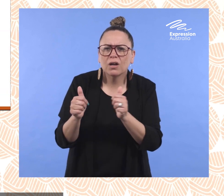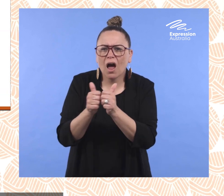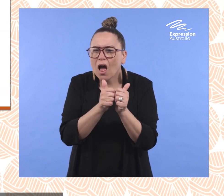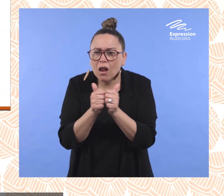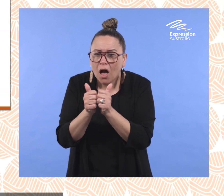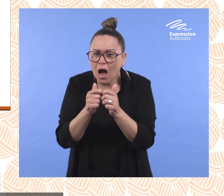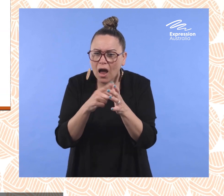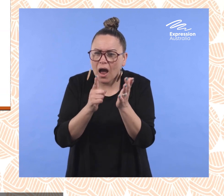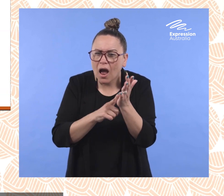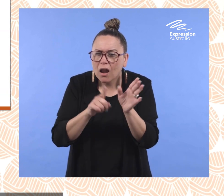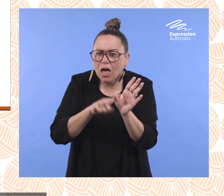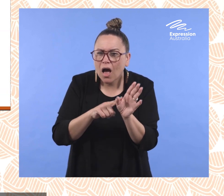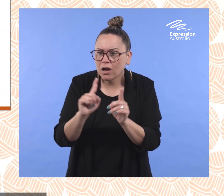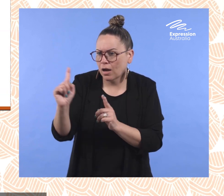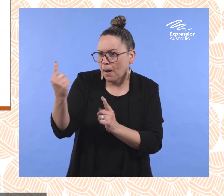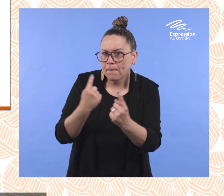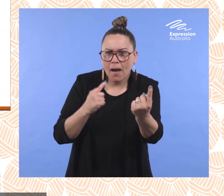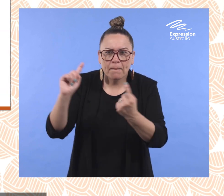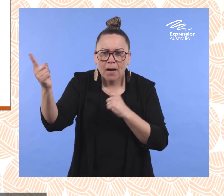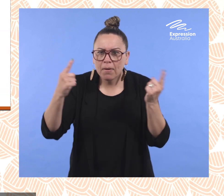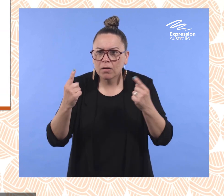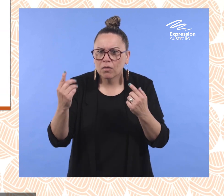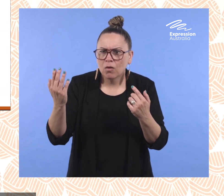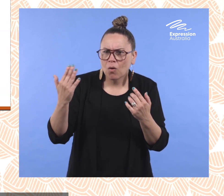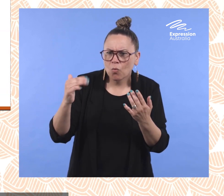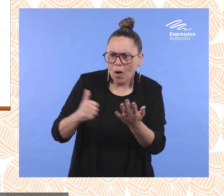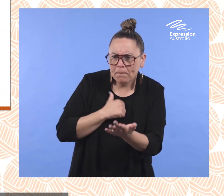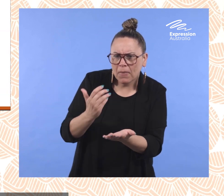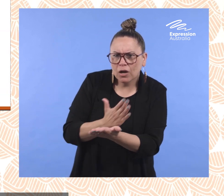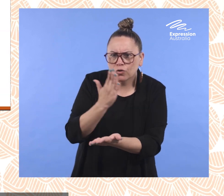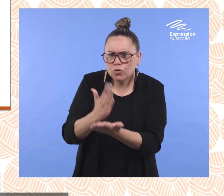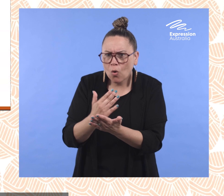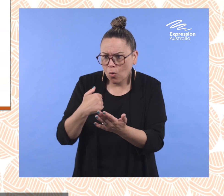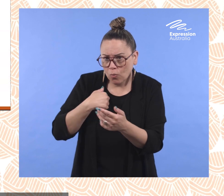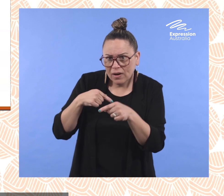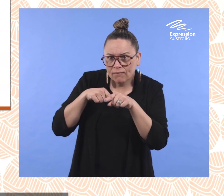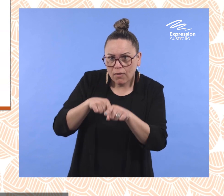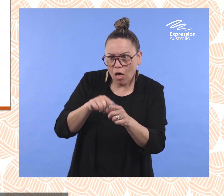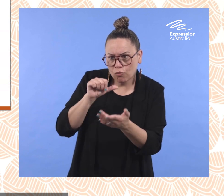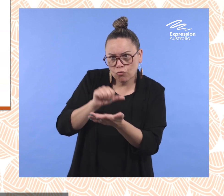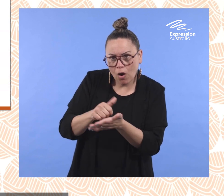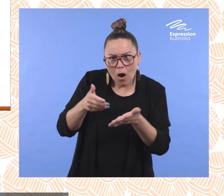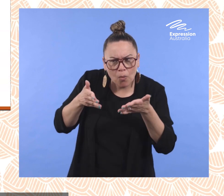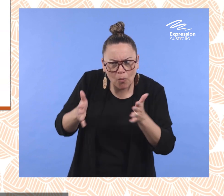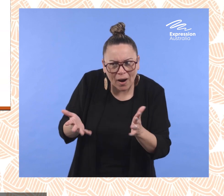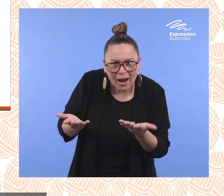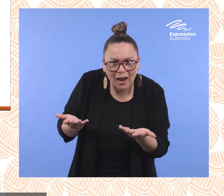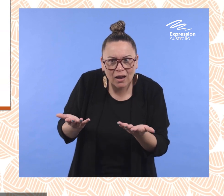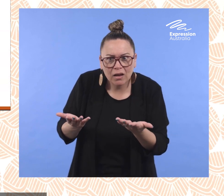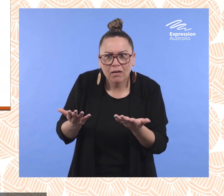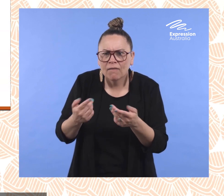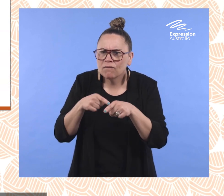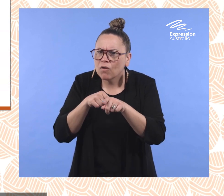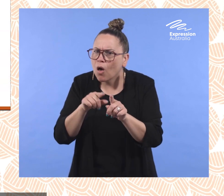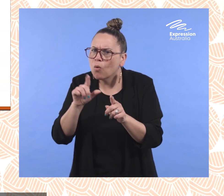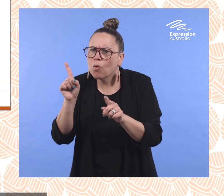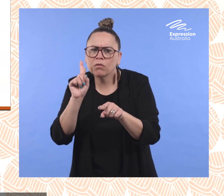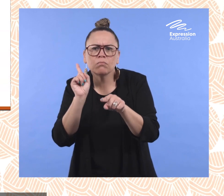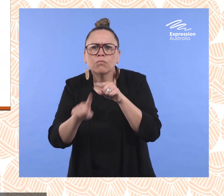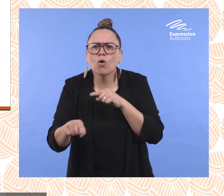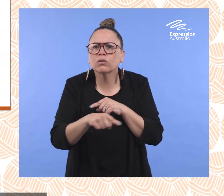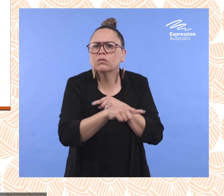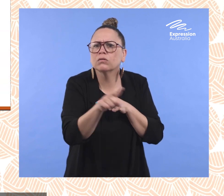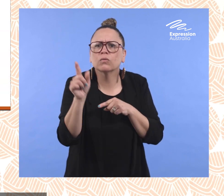most allies have come to me about, saying, I want to do the right thing. I want to do